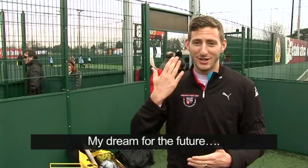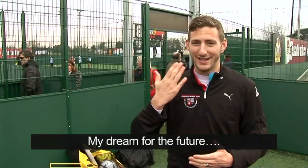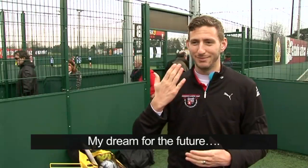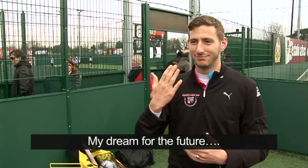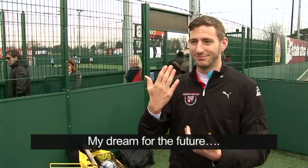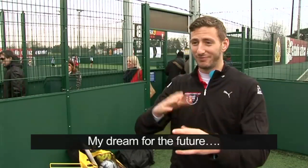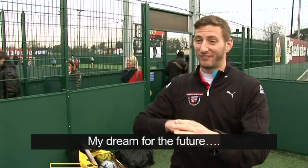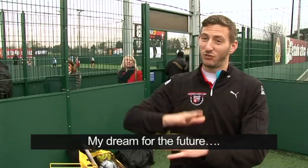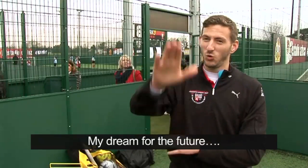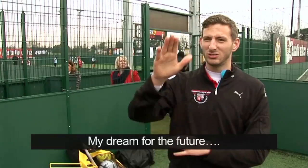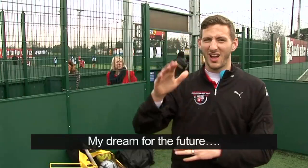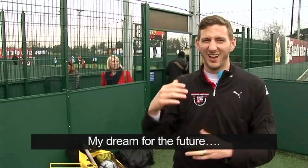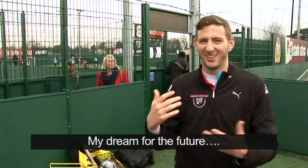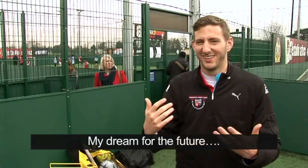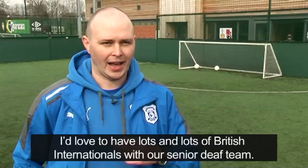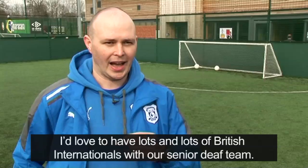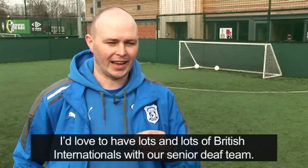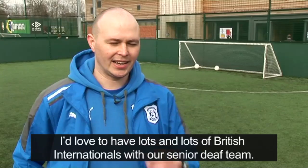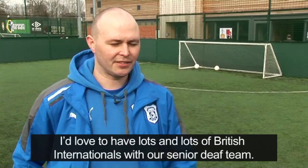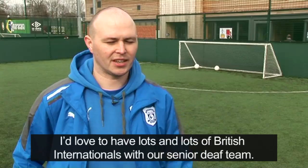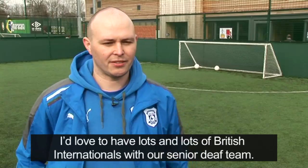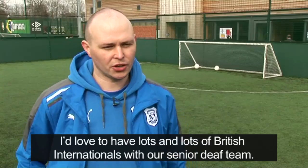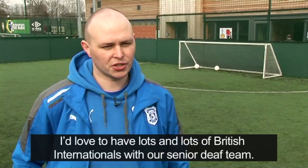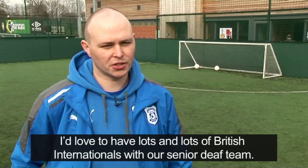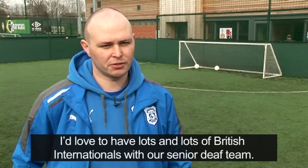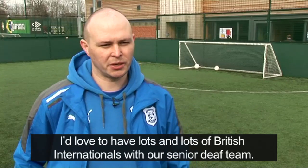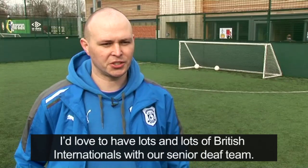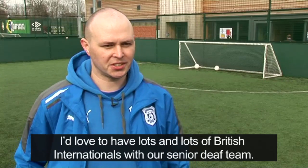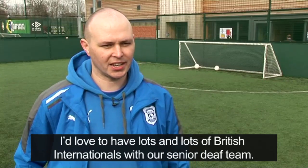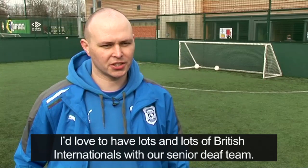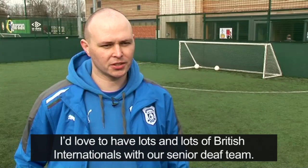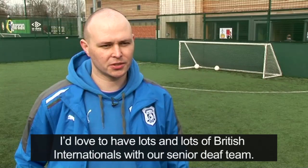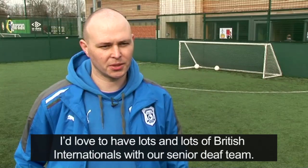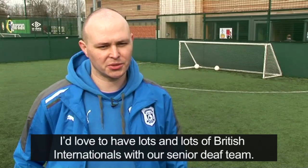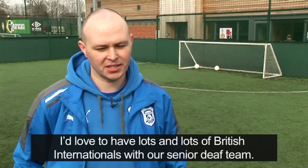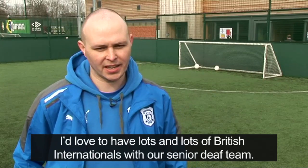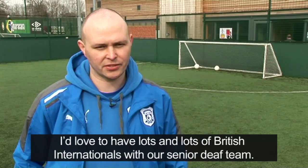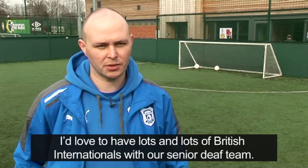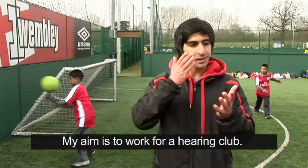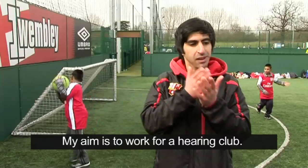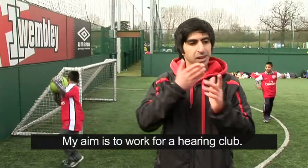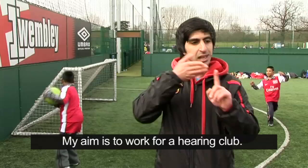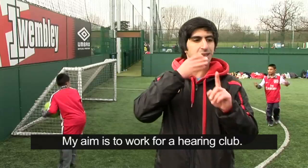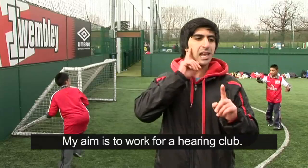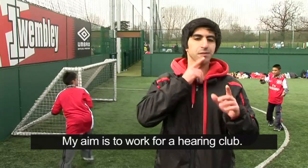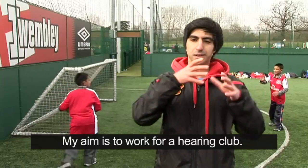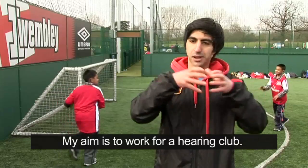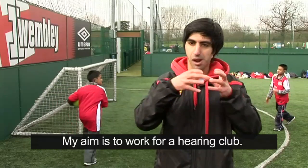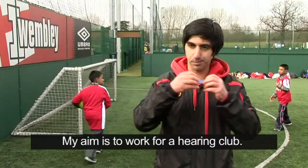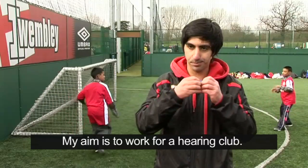My dream for the future. I'd love to have lots and lots of British internationals with our senior deaf team. My aim is to work for a